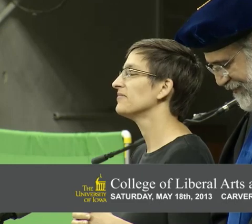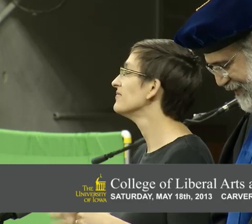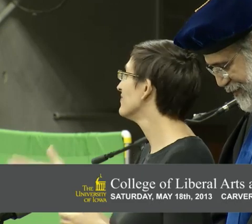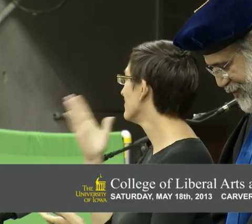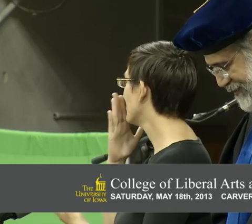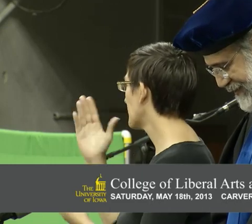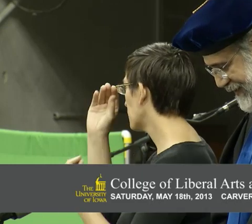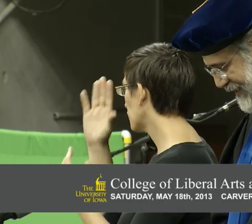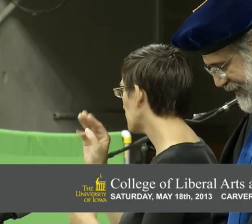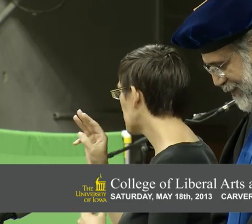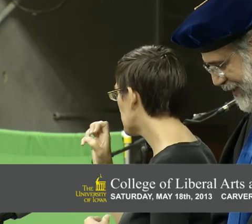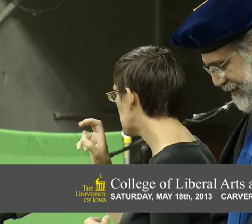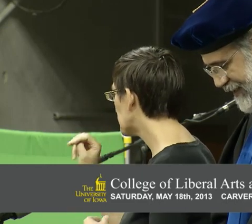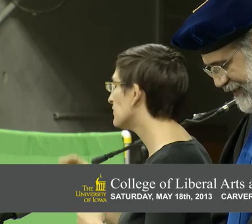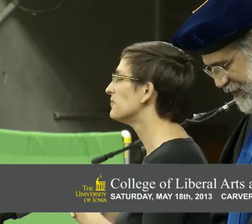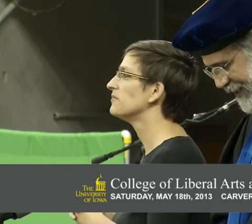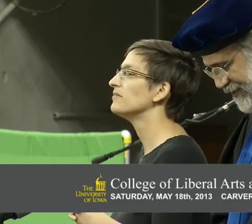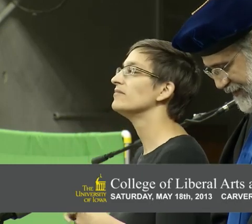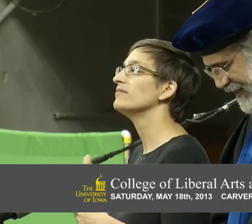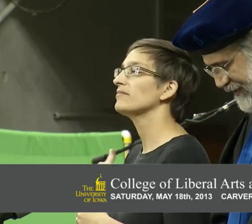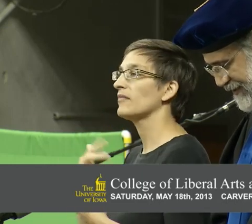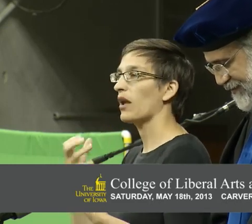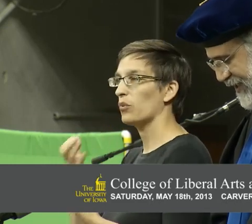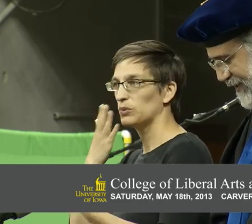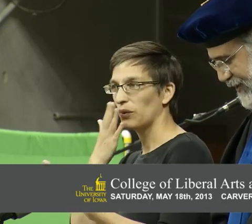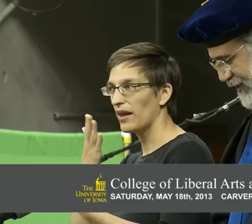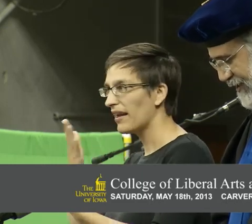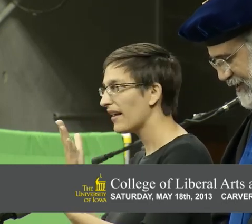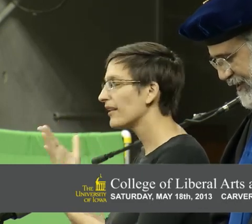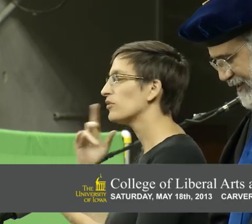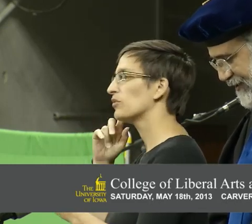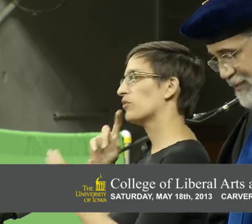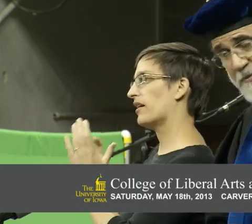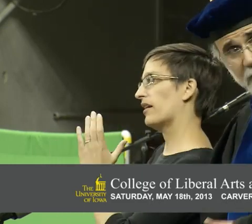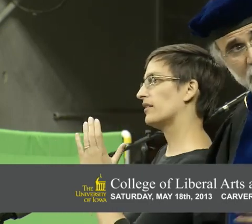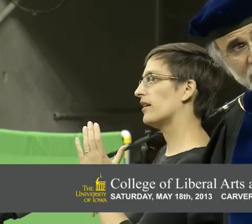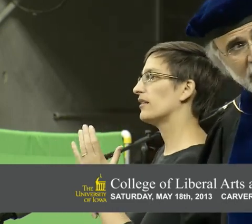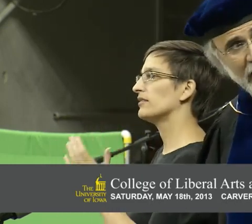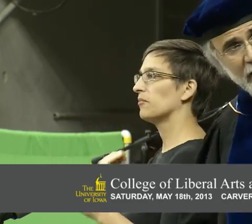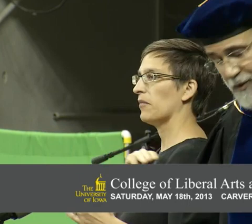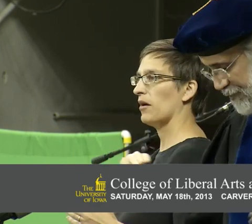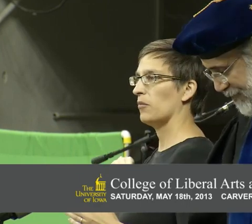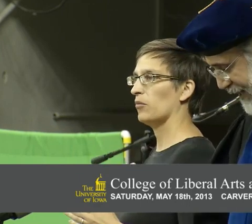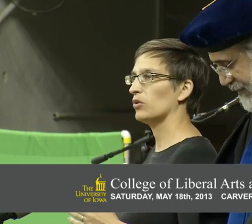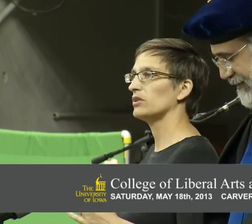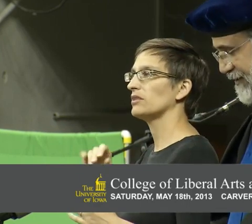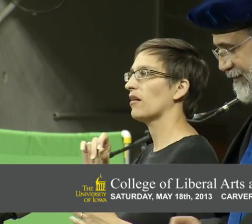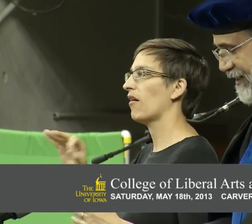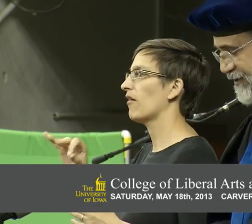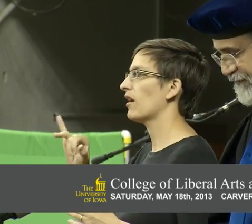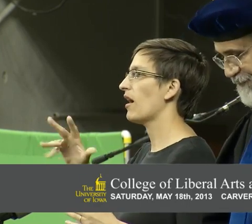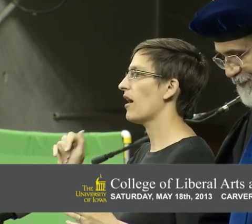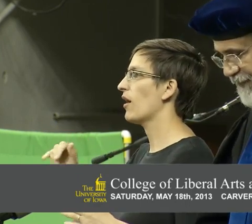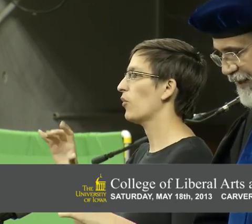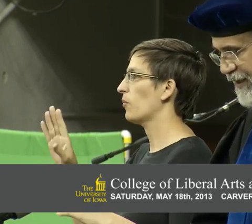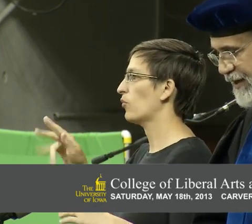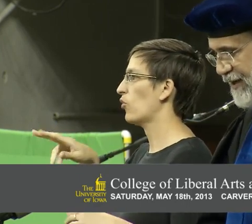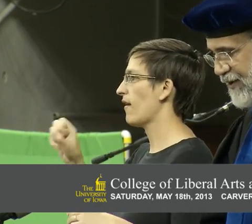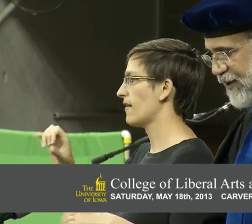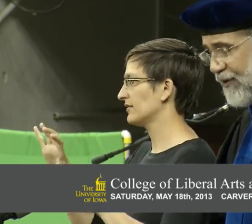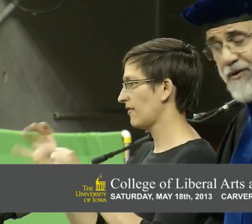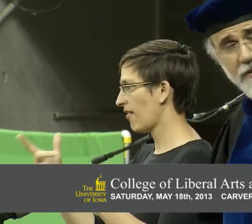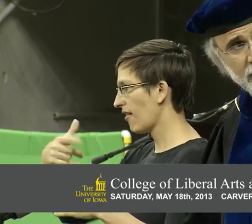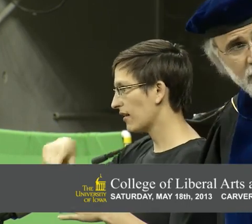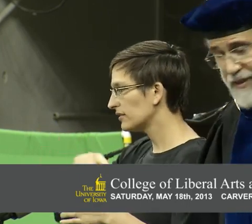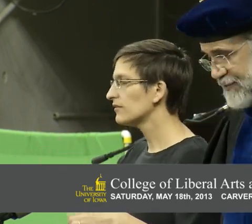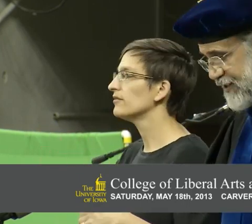Thank you, Professor Moon. I would like to give special thanks and recognition to the members of the Iowa Brass Collective.